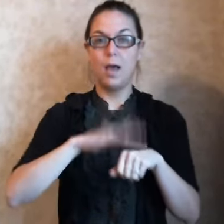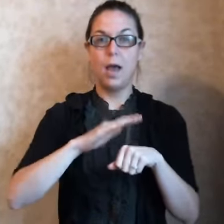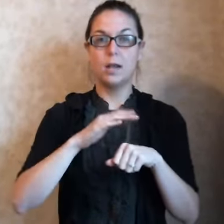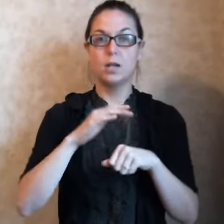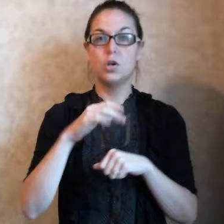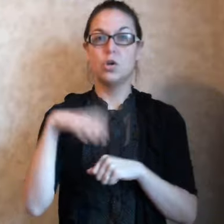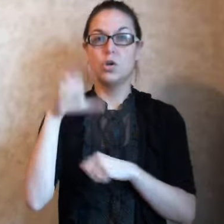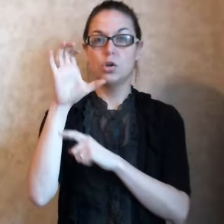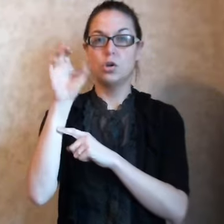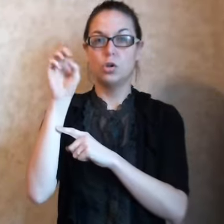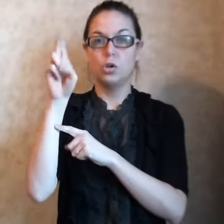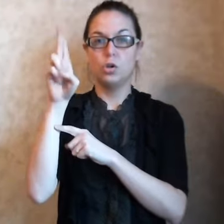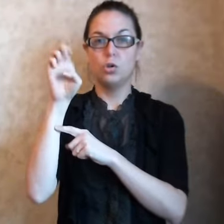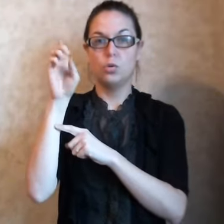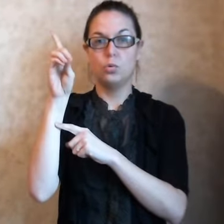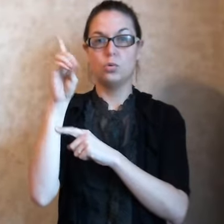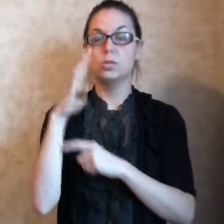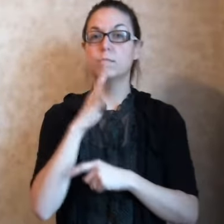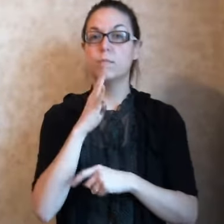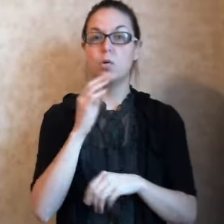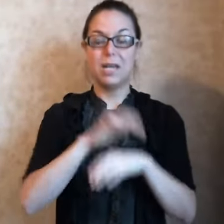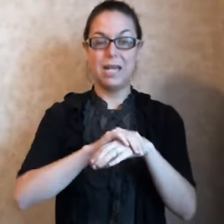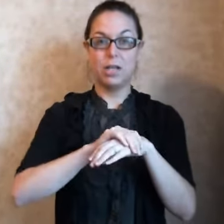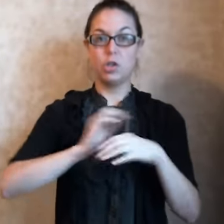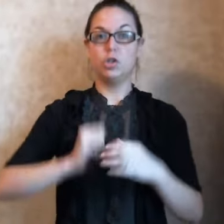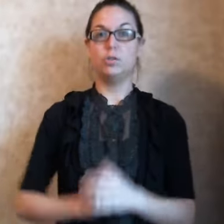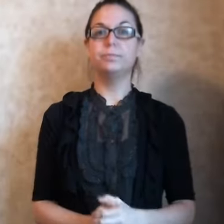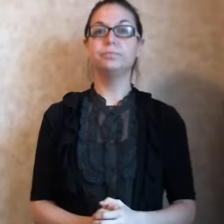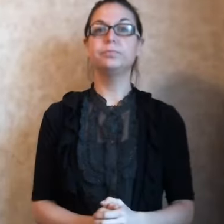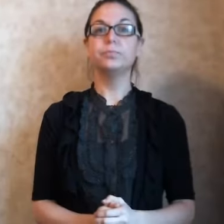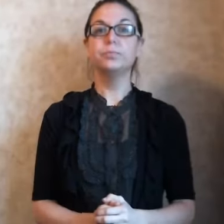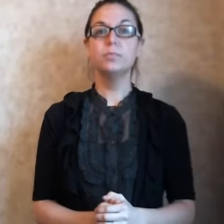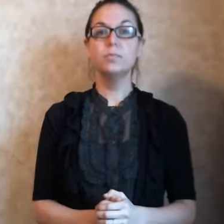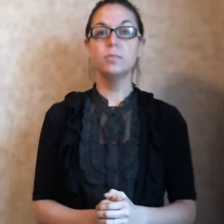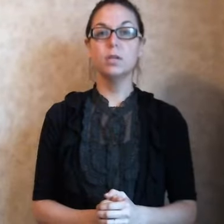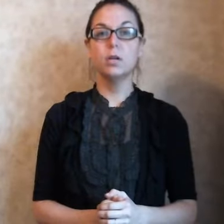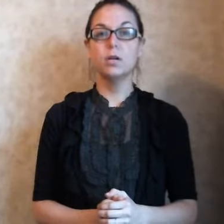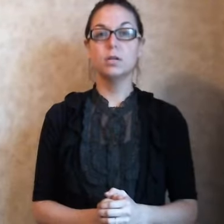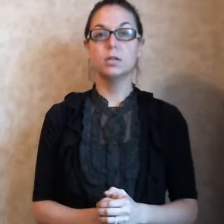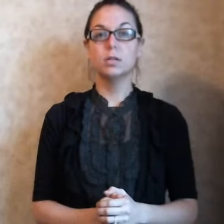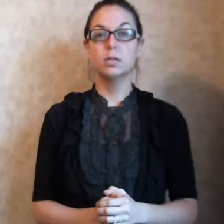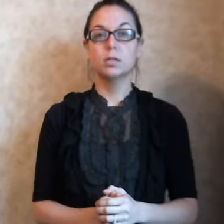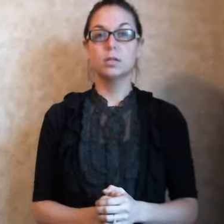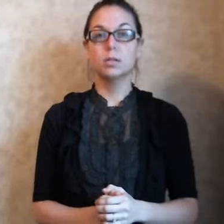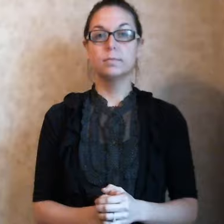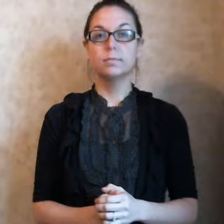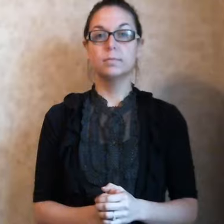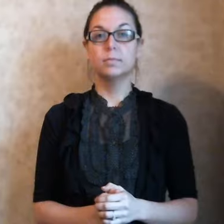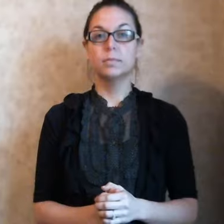cued spoken English. So there are 8 hand